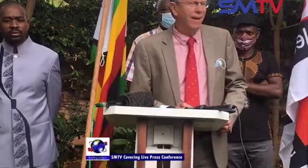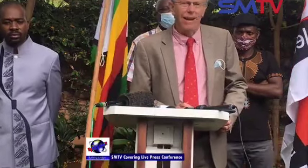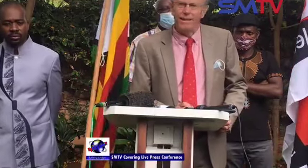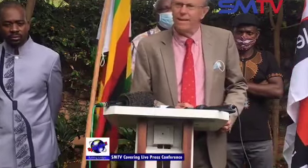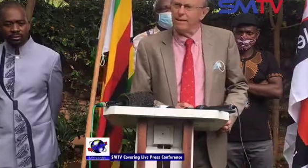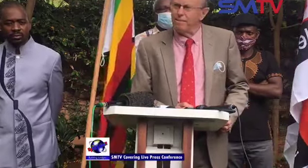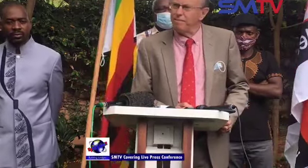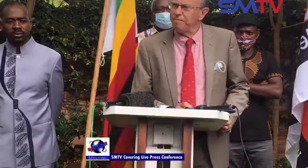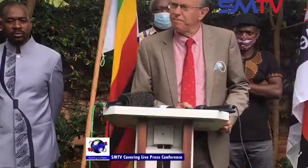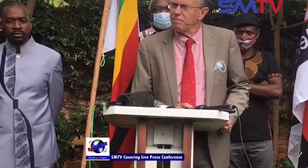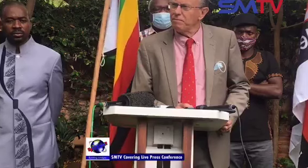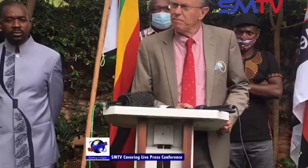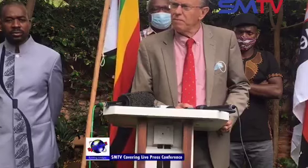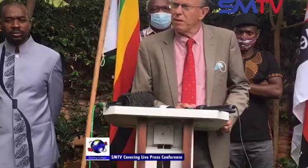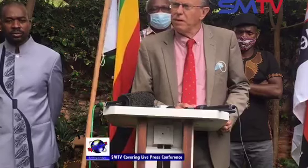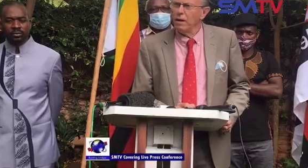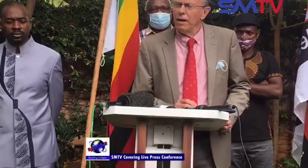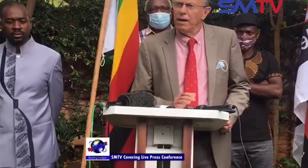2019.